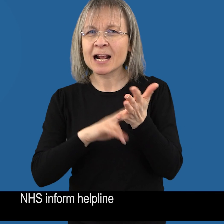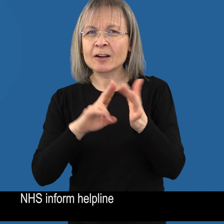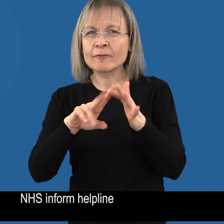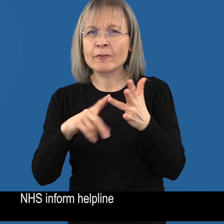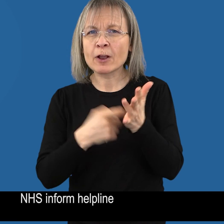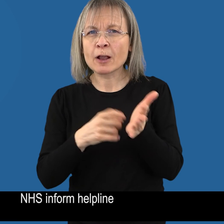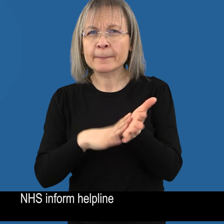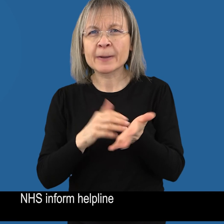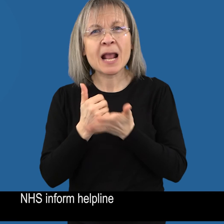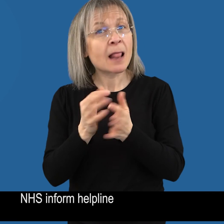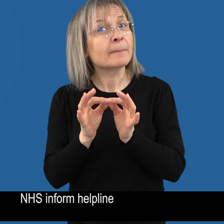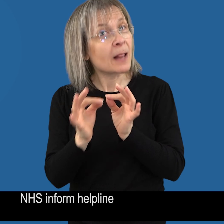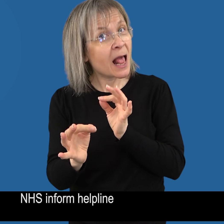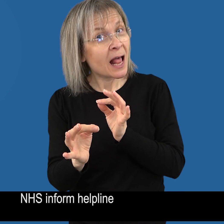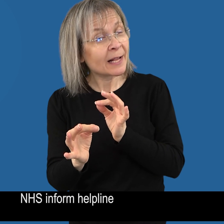NHS Inform Helpline.